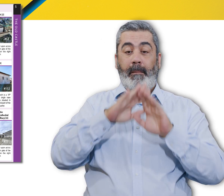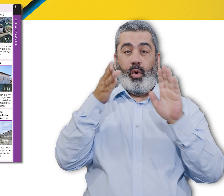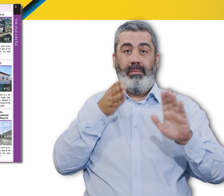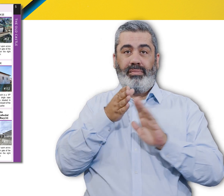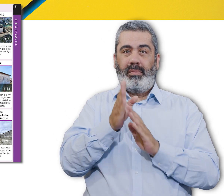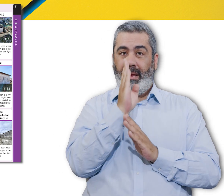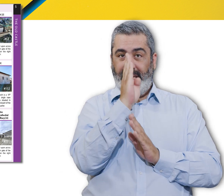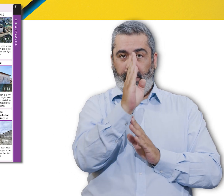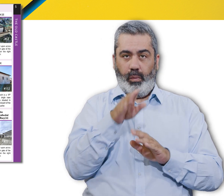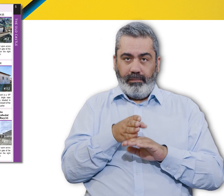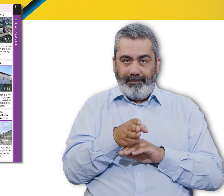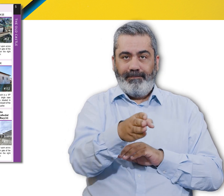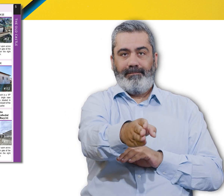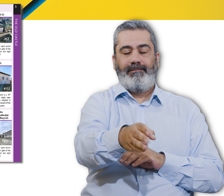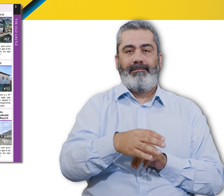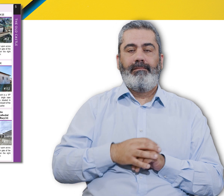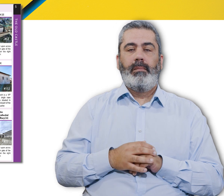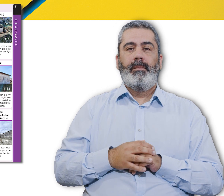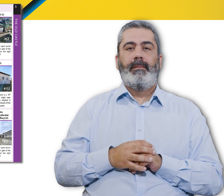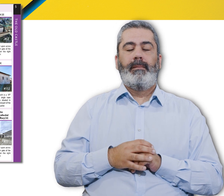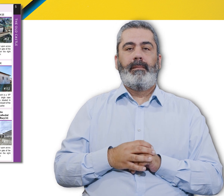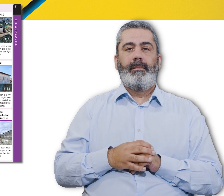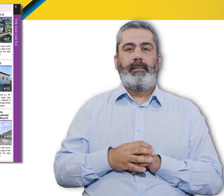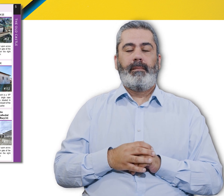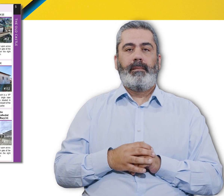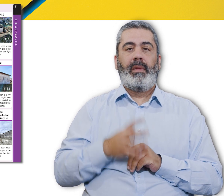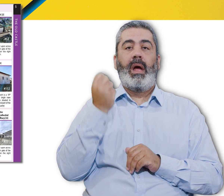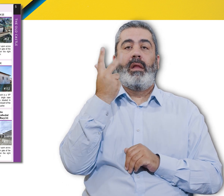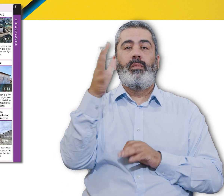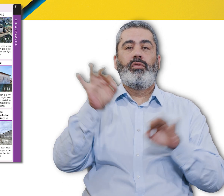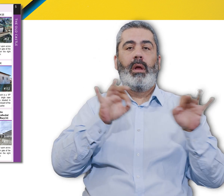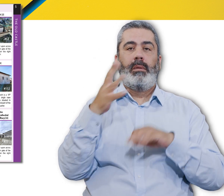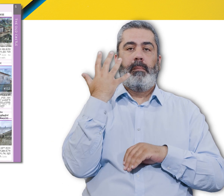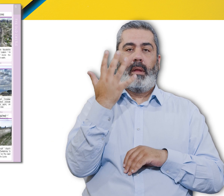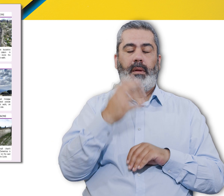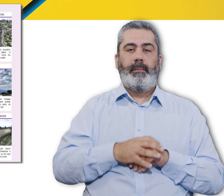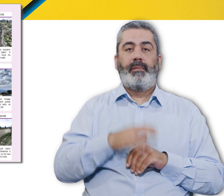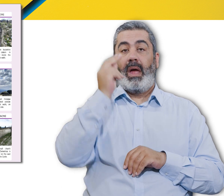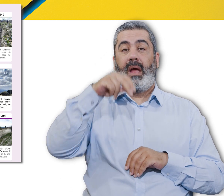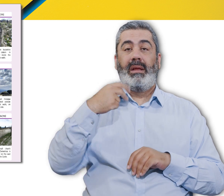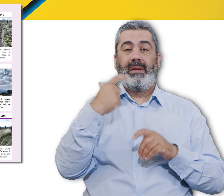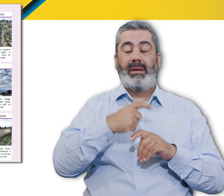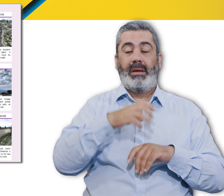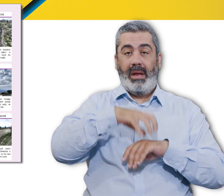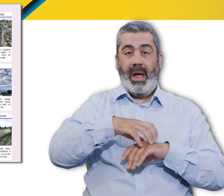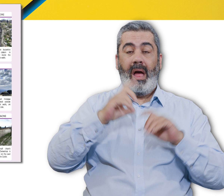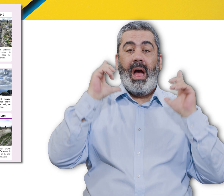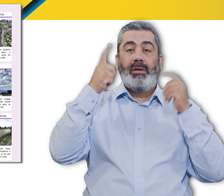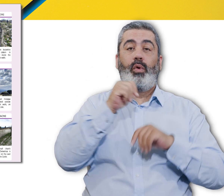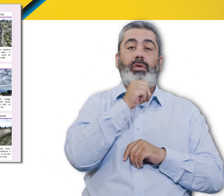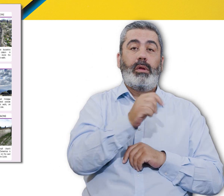on the map number 71. Situated upon across the main gate of the castle on the right direction. End of page